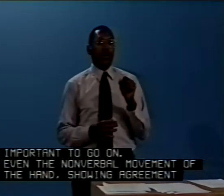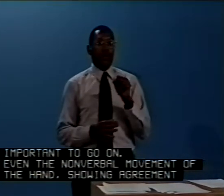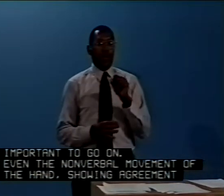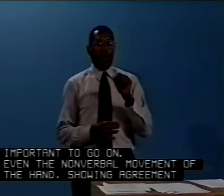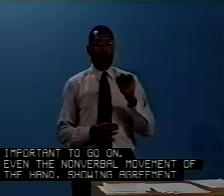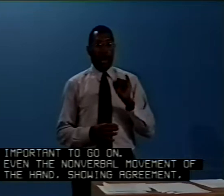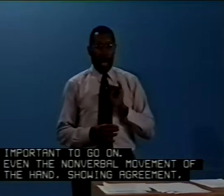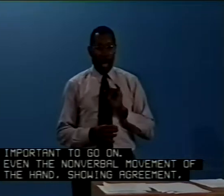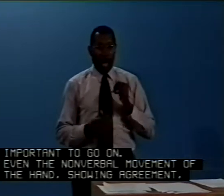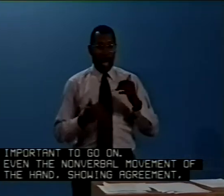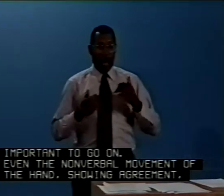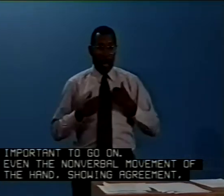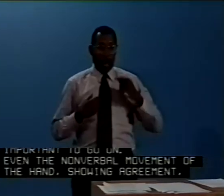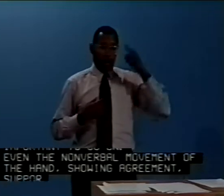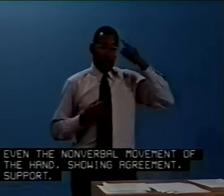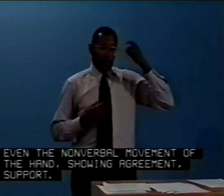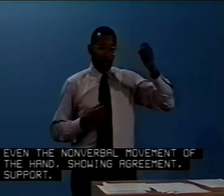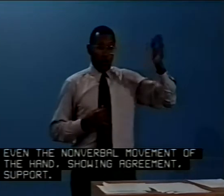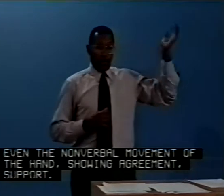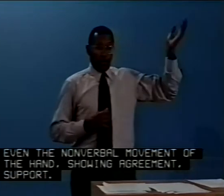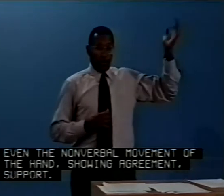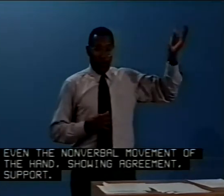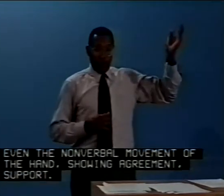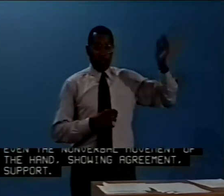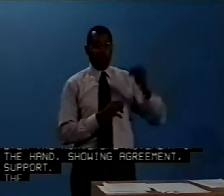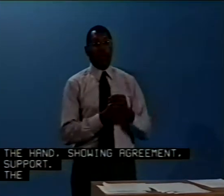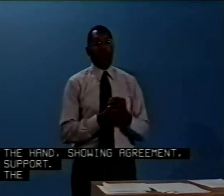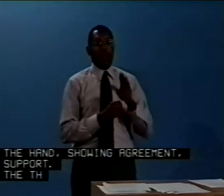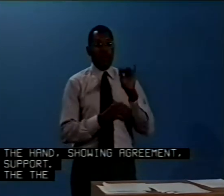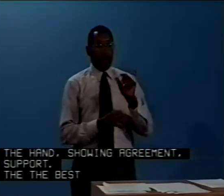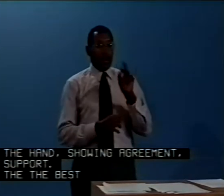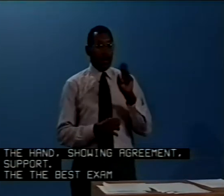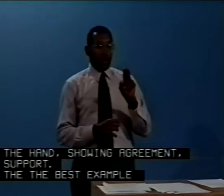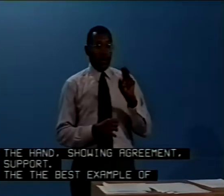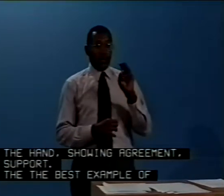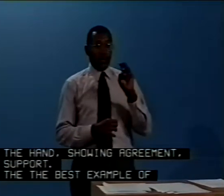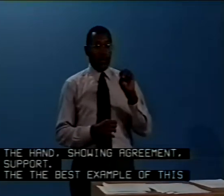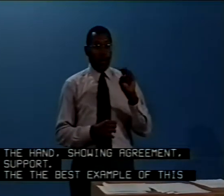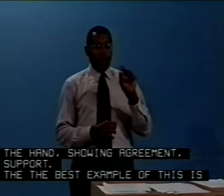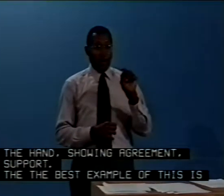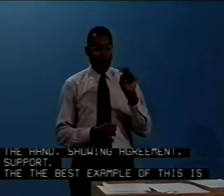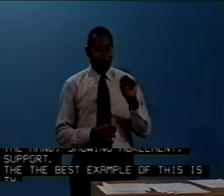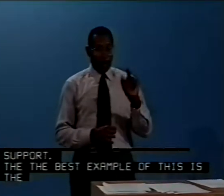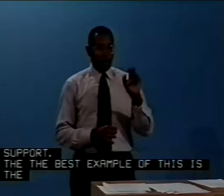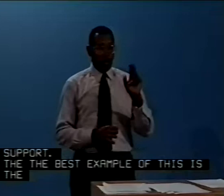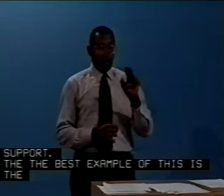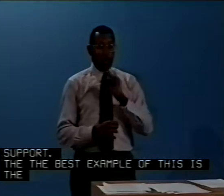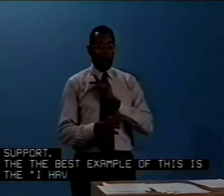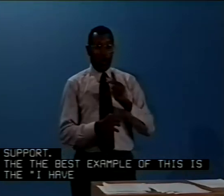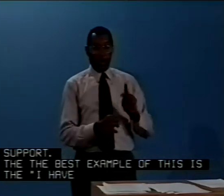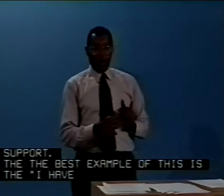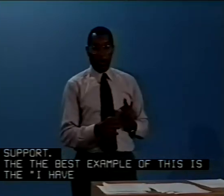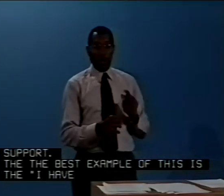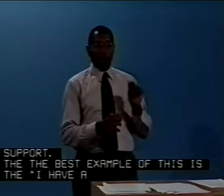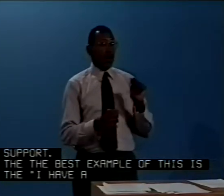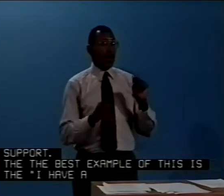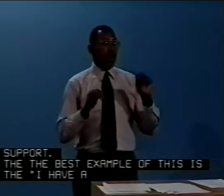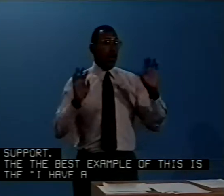example of this is the I Have a Dream speech by Dr. Martin Luther King.